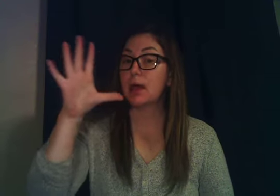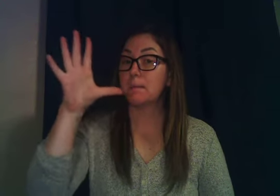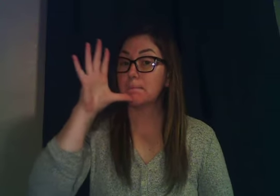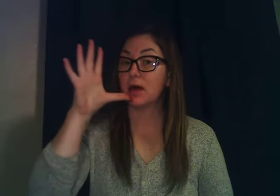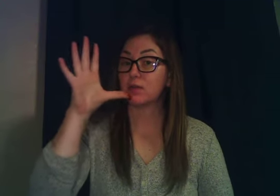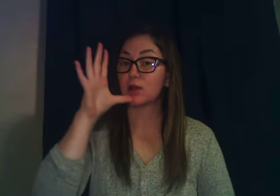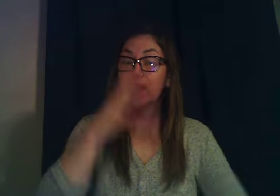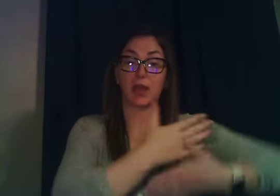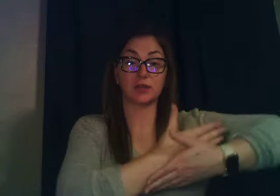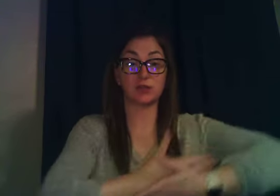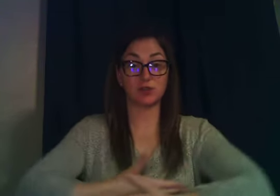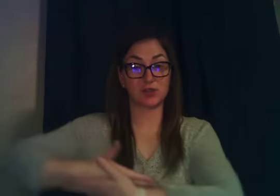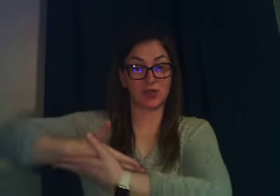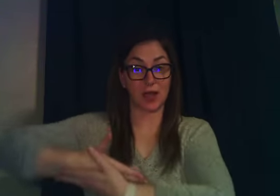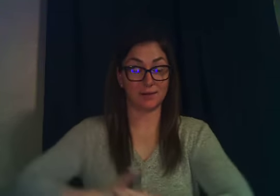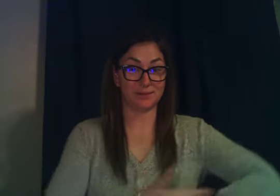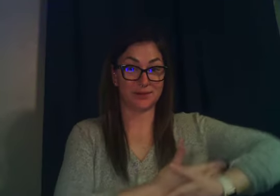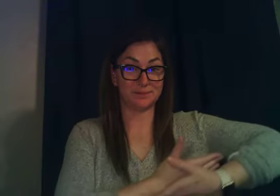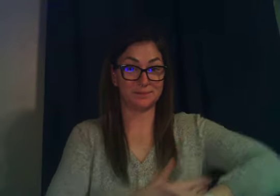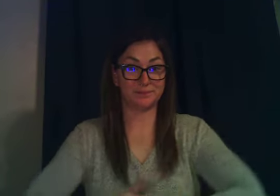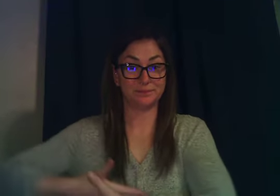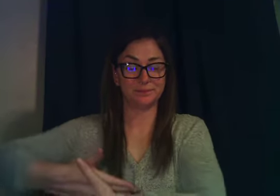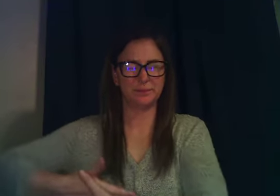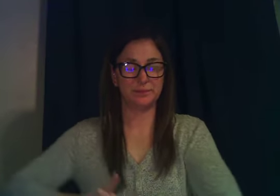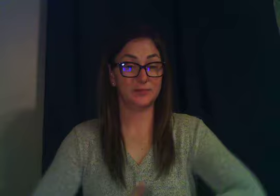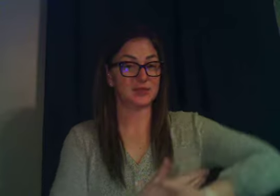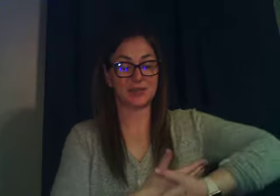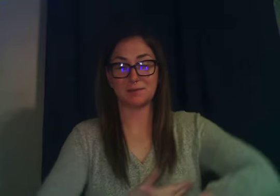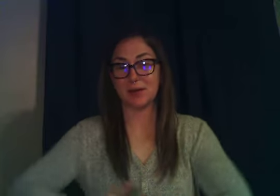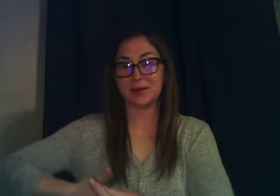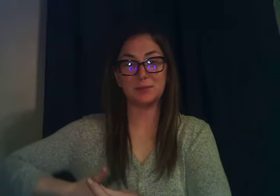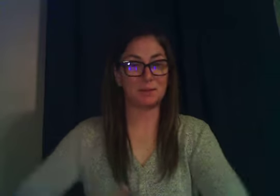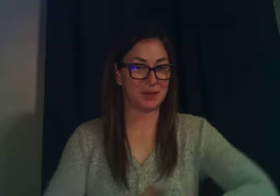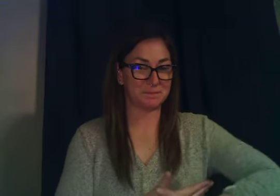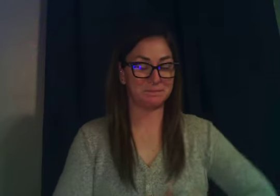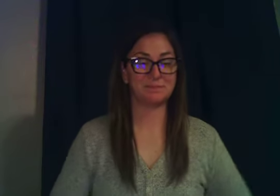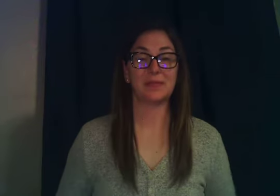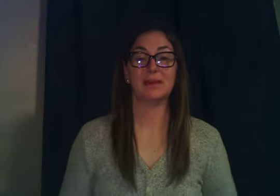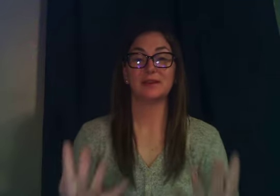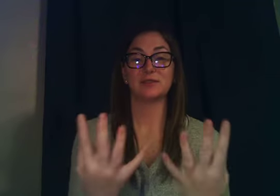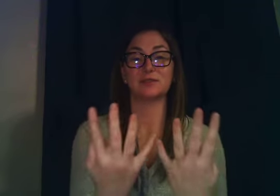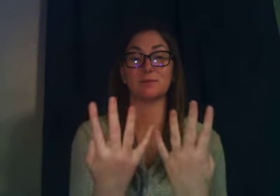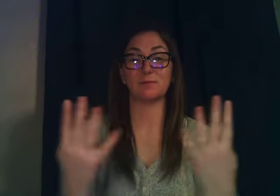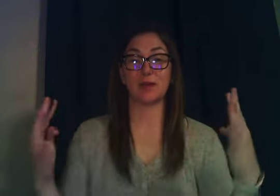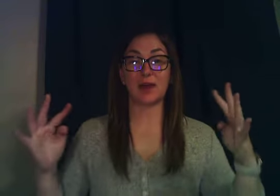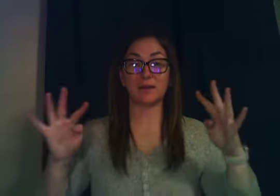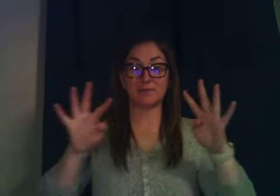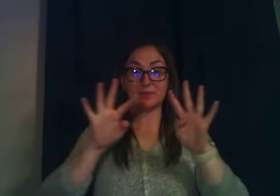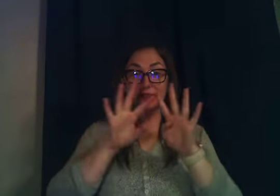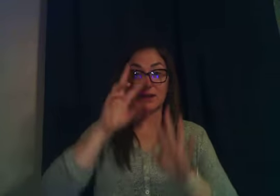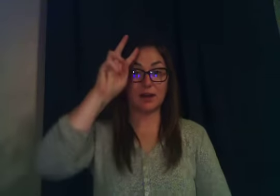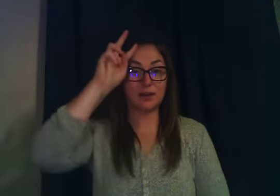Mother and child. Just like you're rocking a baby. So round, yon.